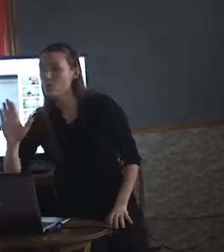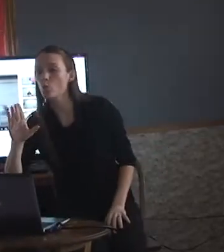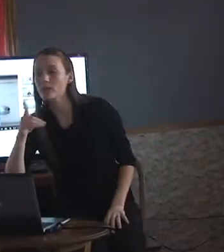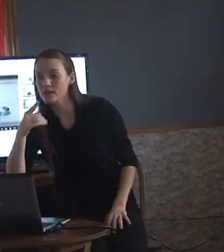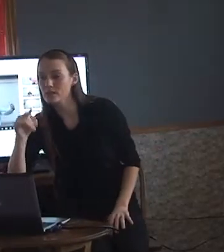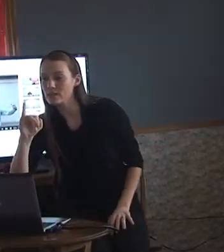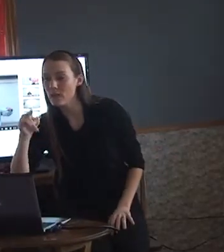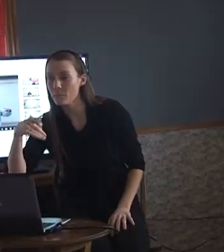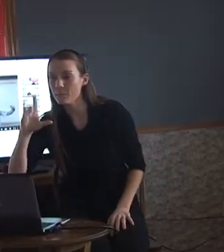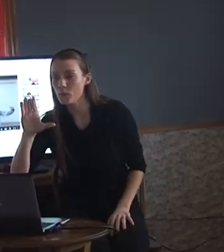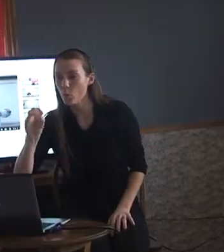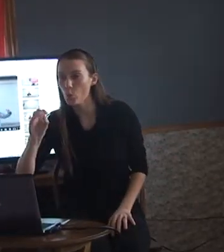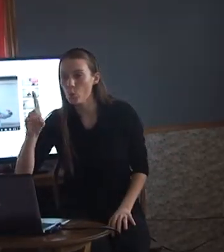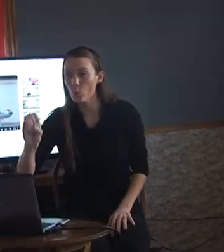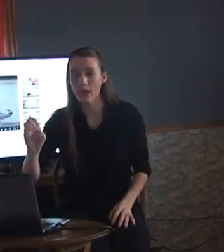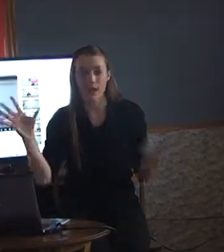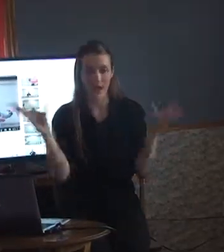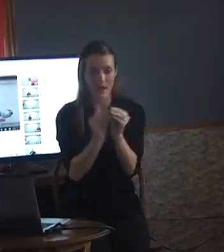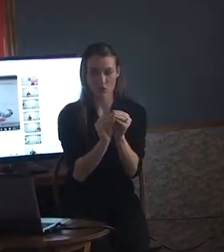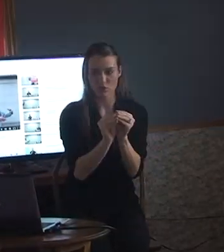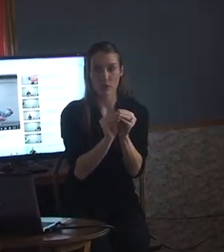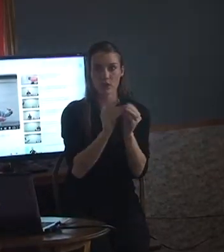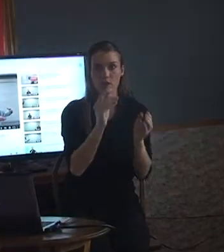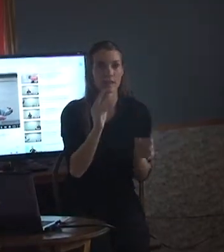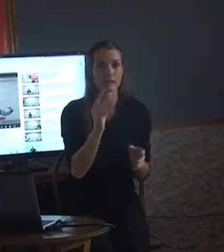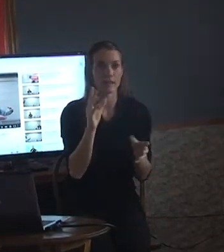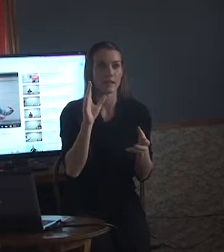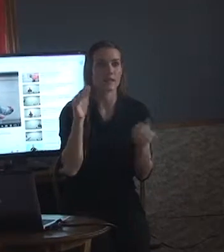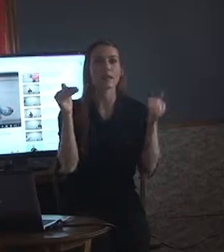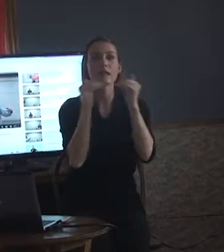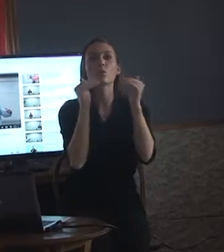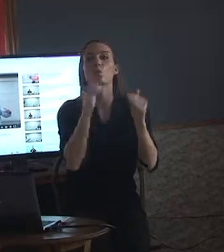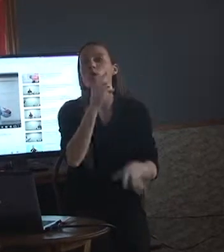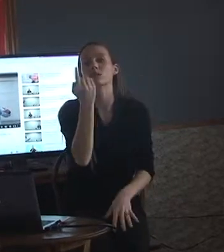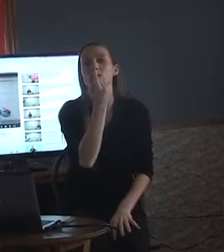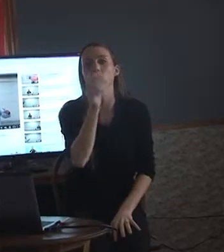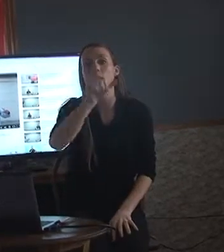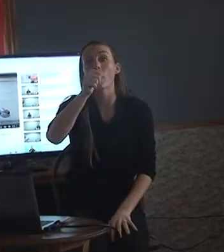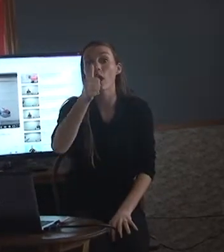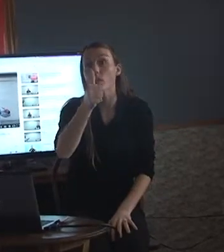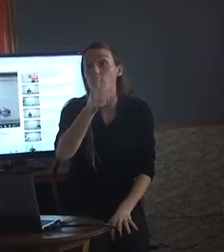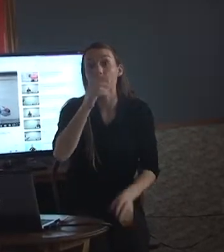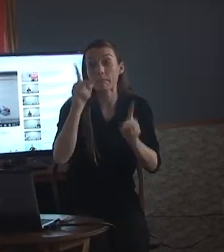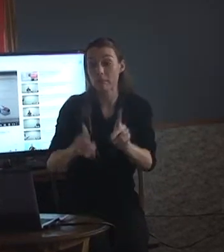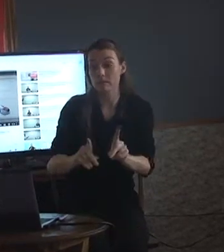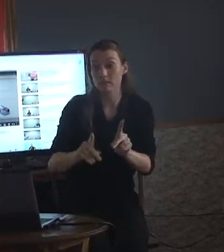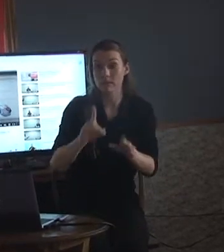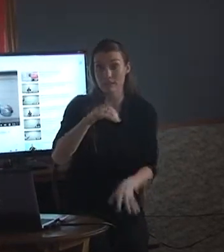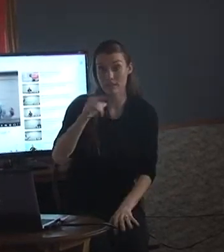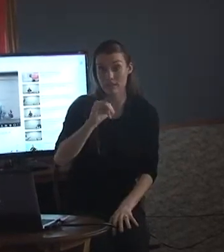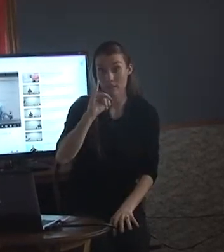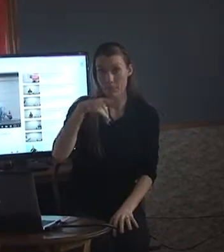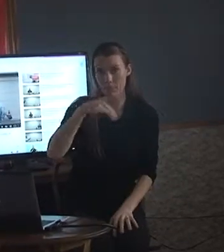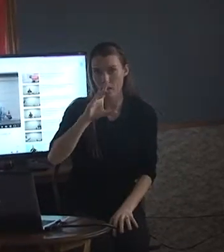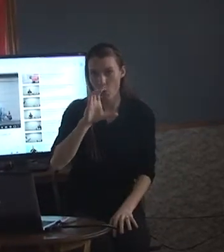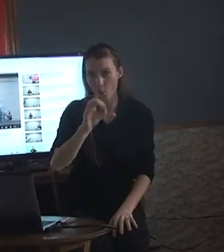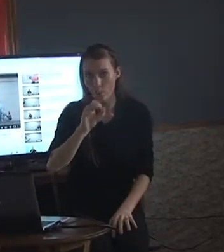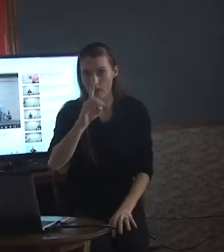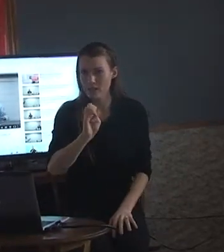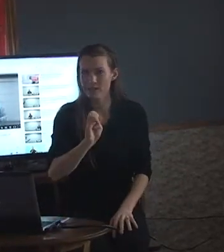is related somehow? Does it make sense to do that? Does it make sense to multiply zip codes? How about divide zip codes? No, zip